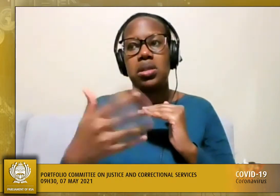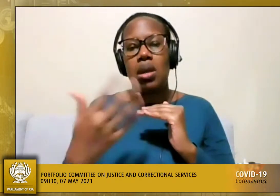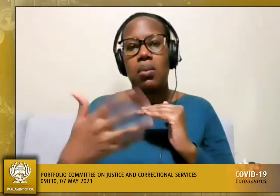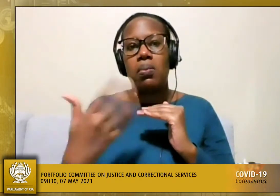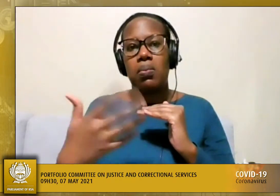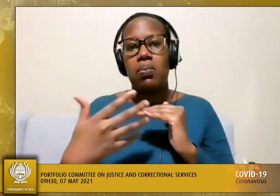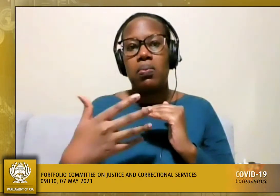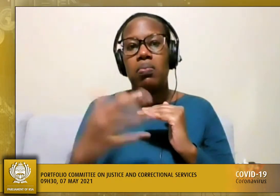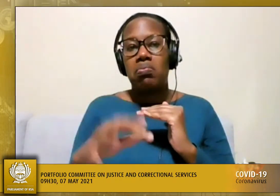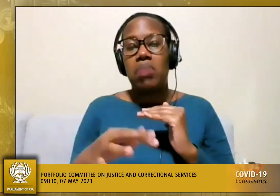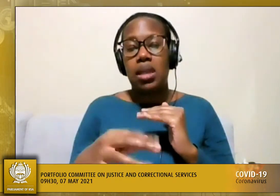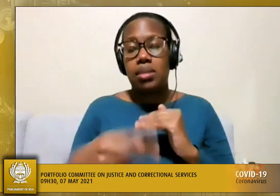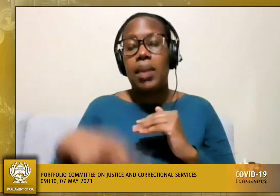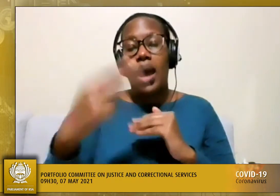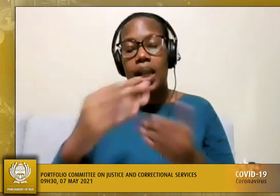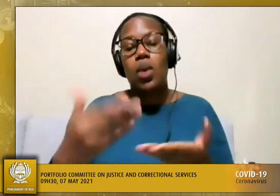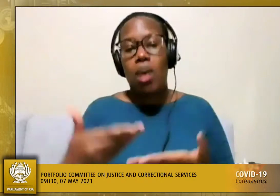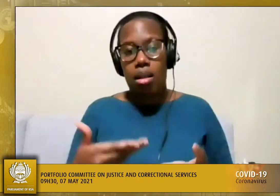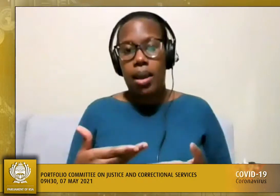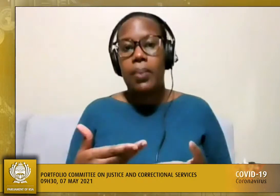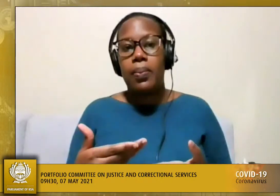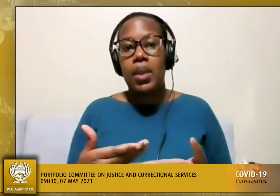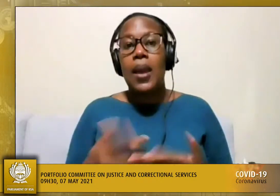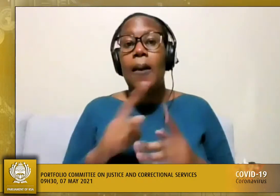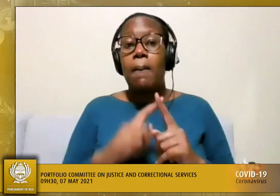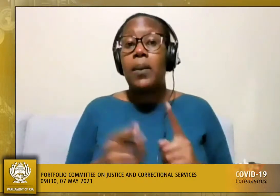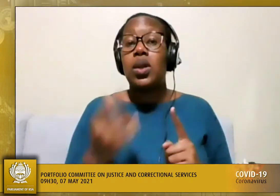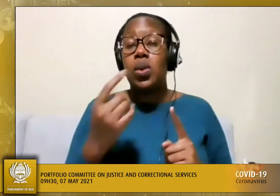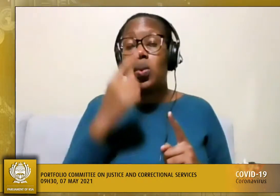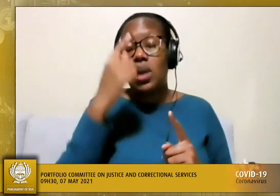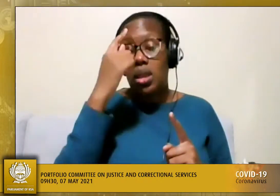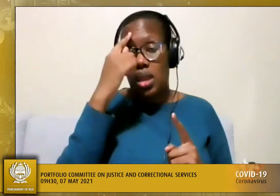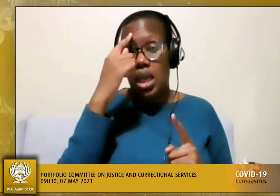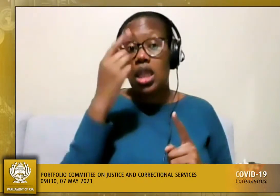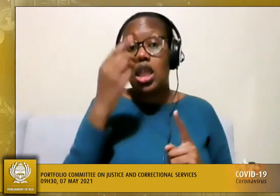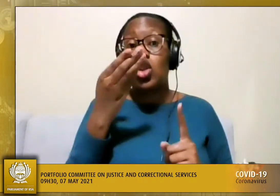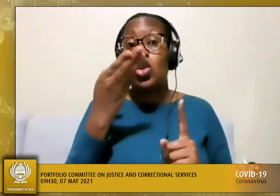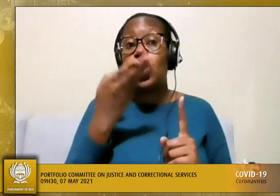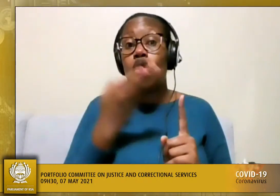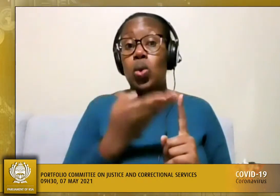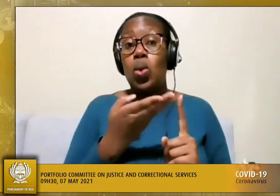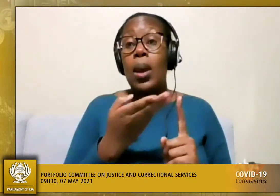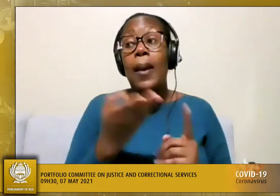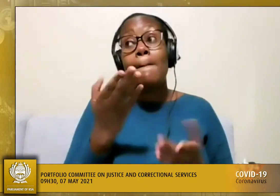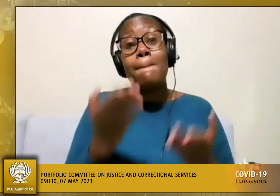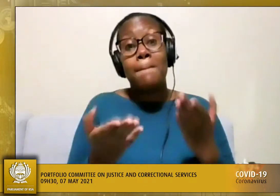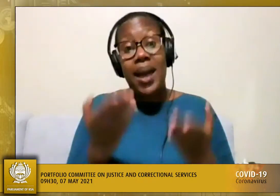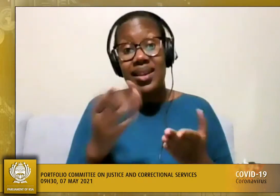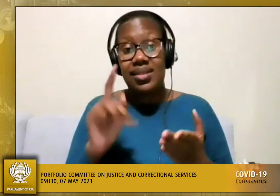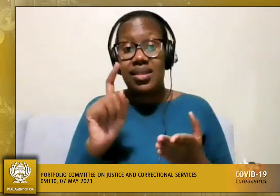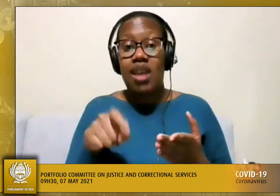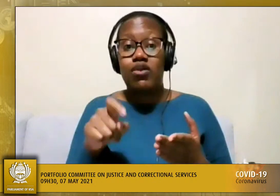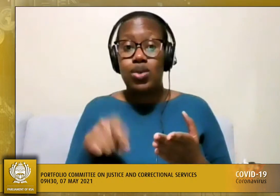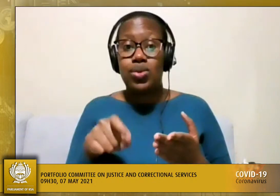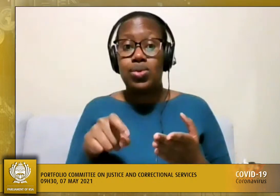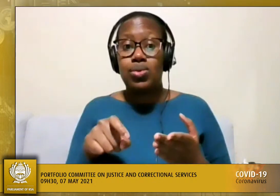that is highly welcome and but we still think that you are going you might have to